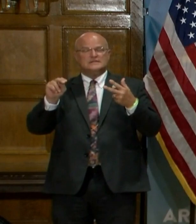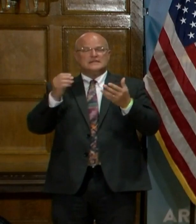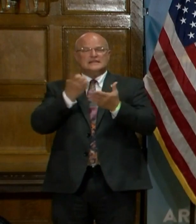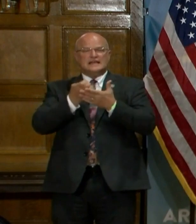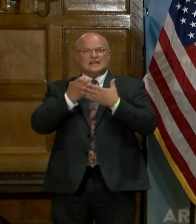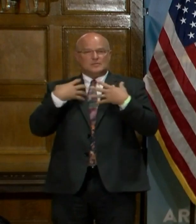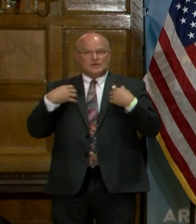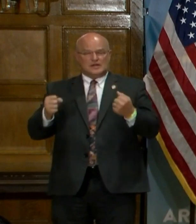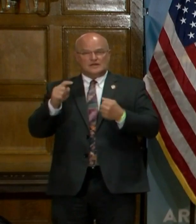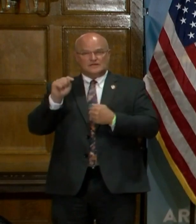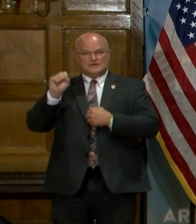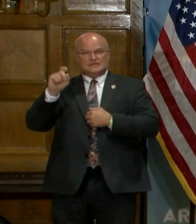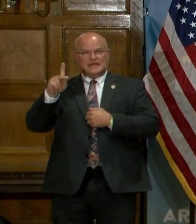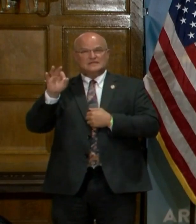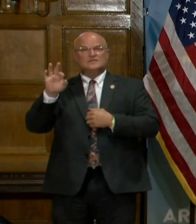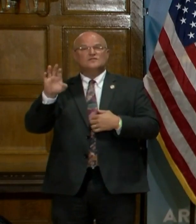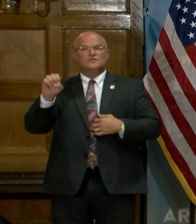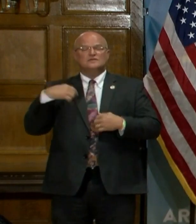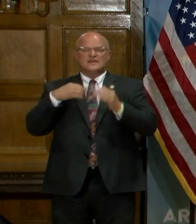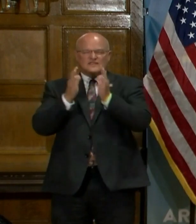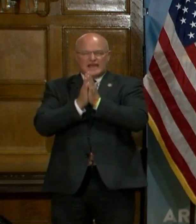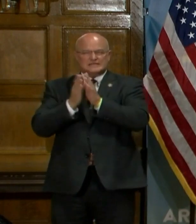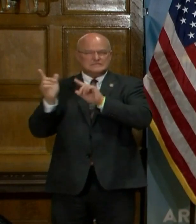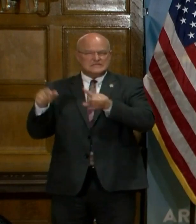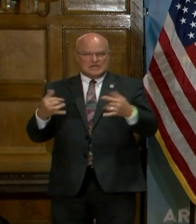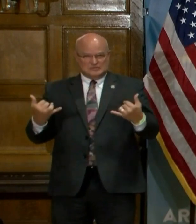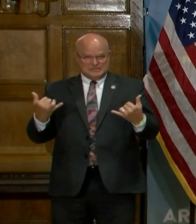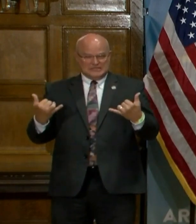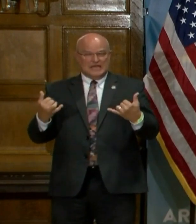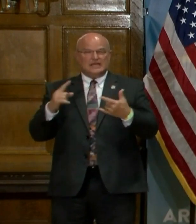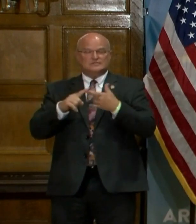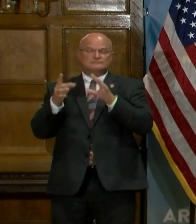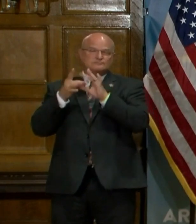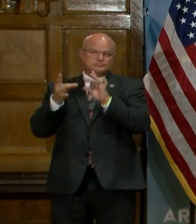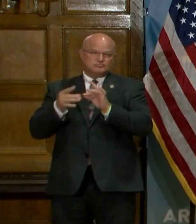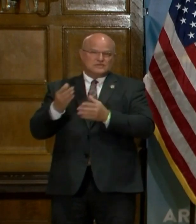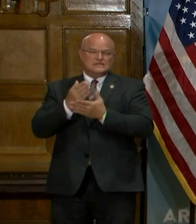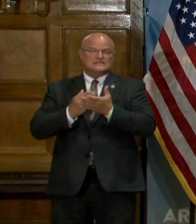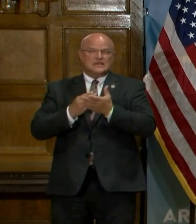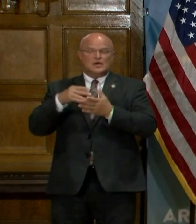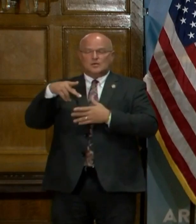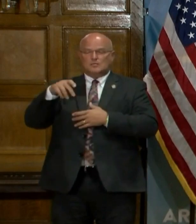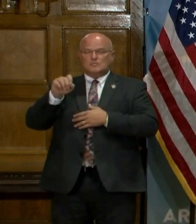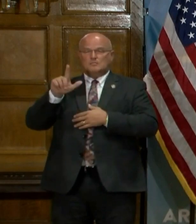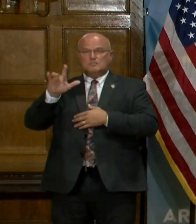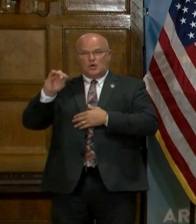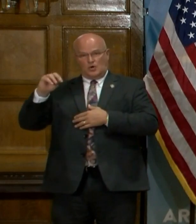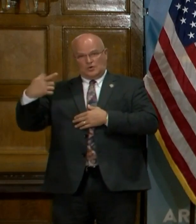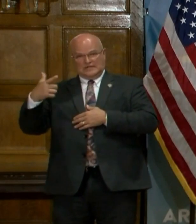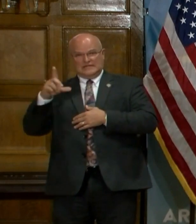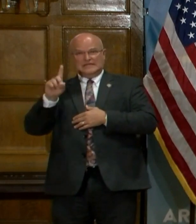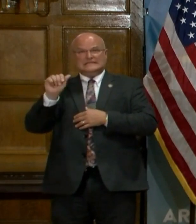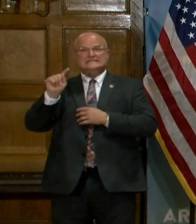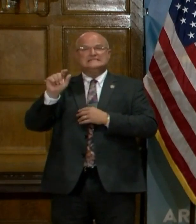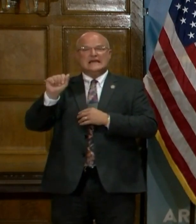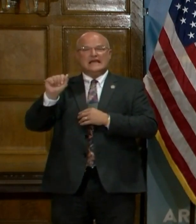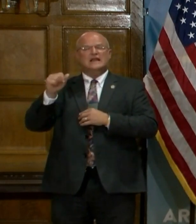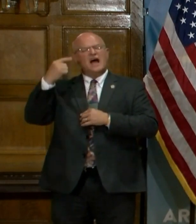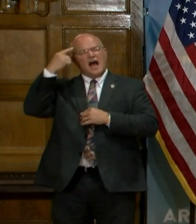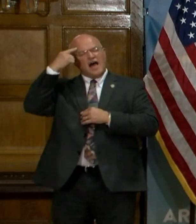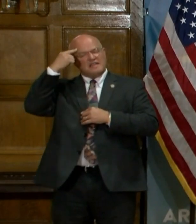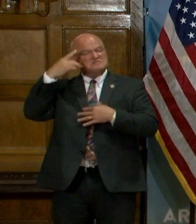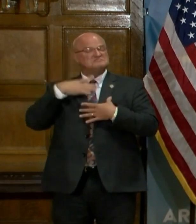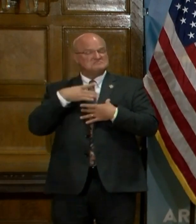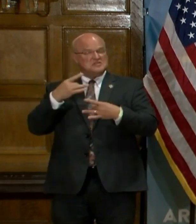Recovery Task Force, who I've asked him to be here today to go through some polling data that I think that you will find